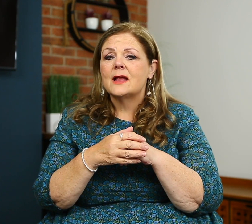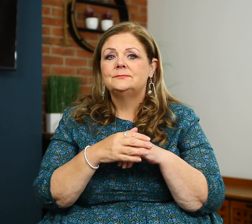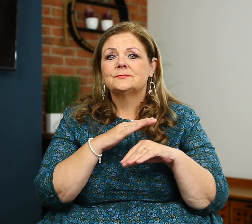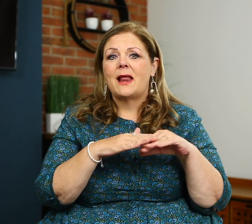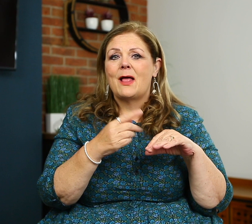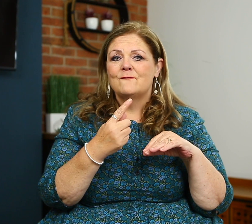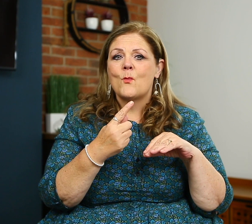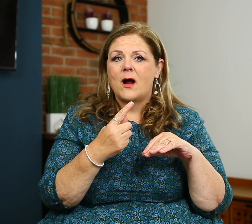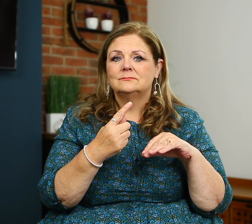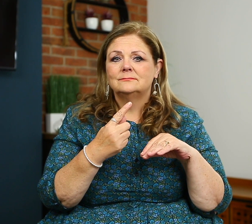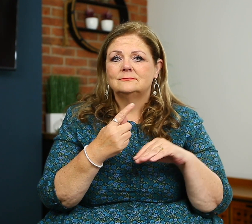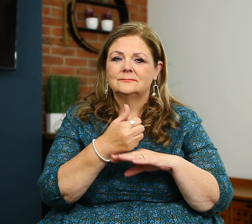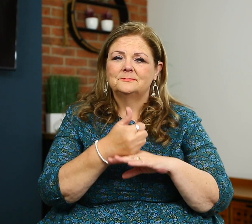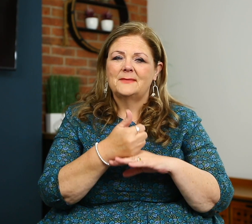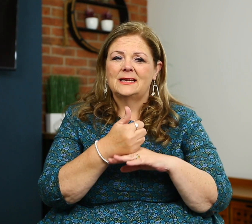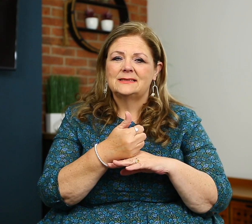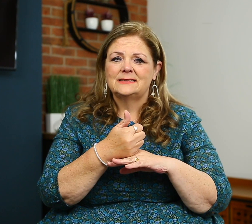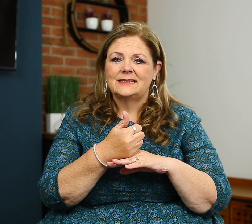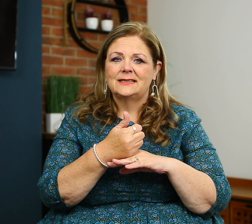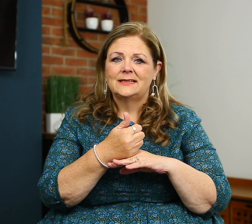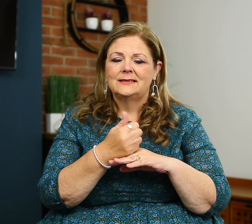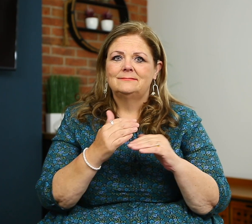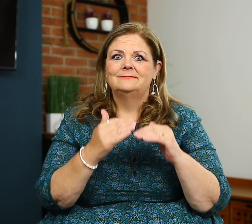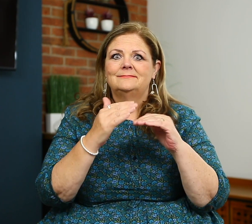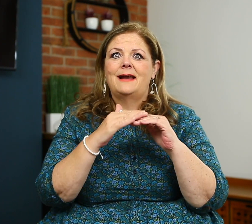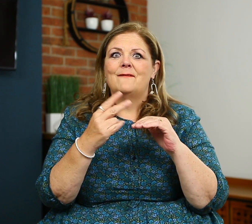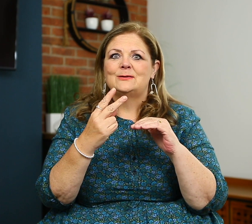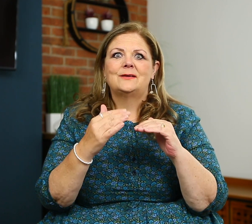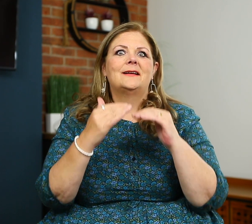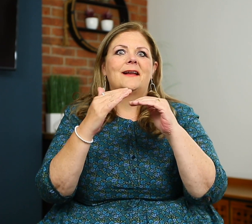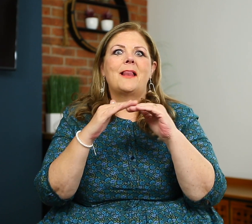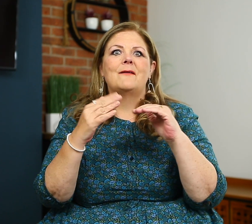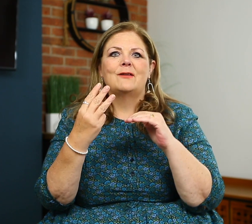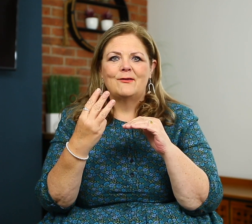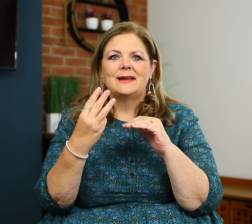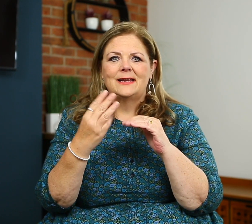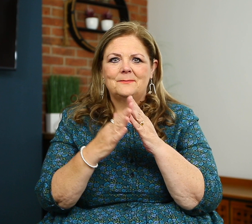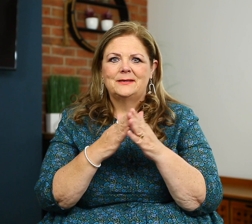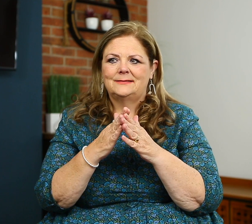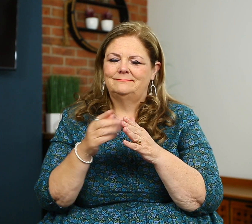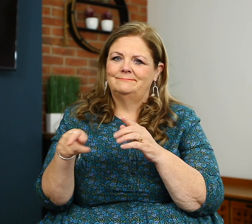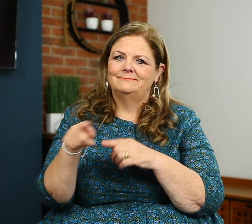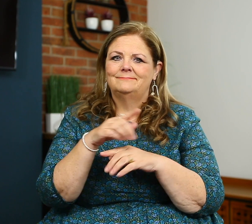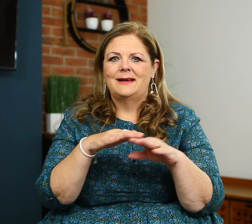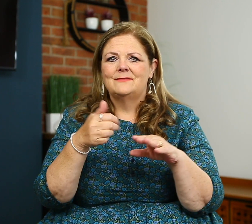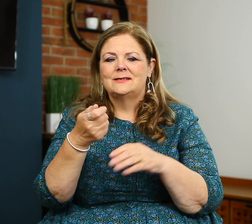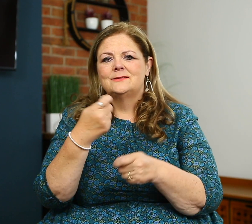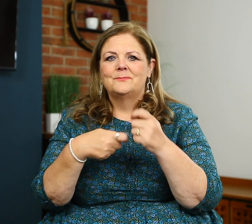So level 1 is where people will learn basic signs. Level 2 becomes more difficult, then level 3 is even more